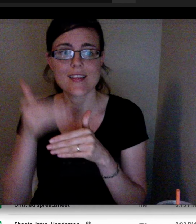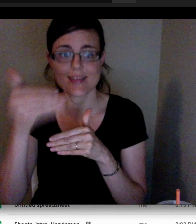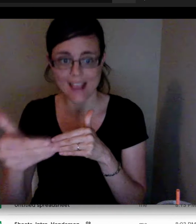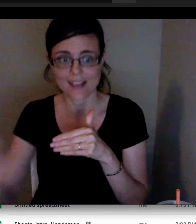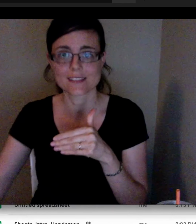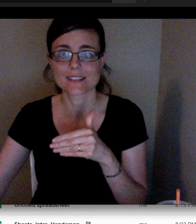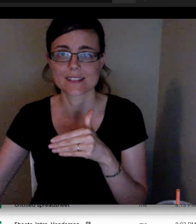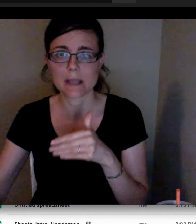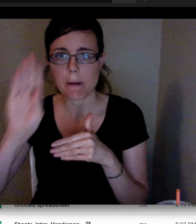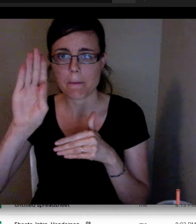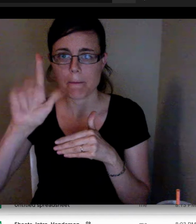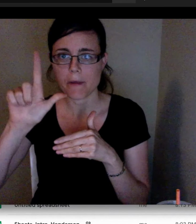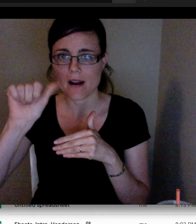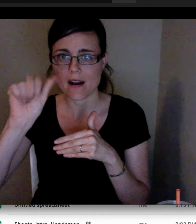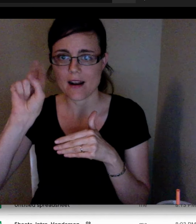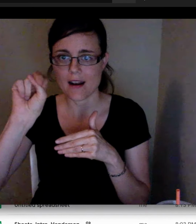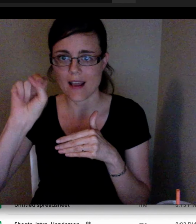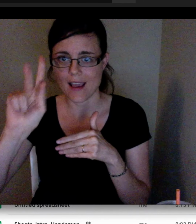Click on Sheets